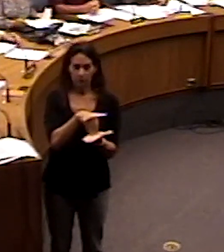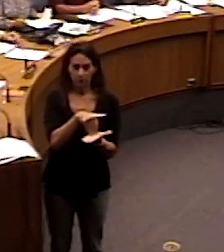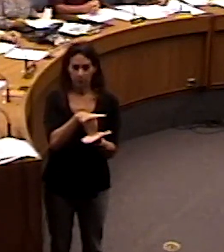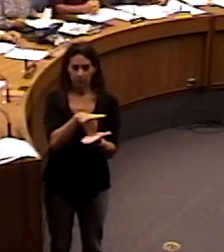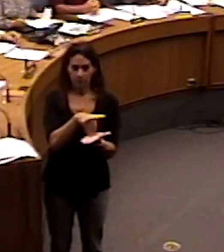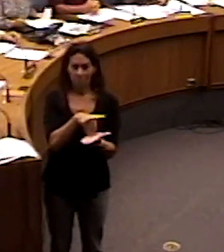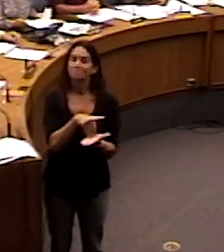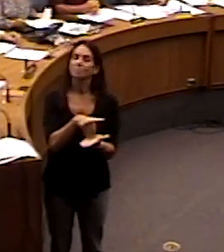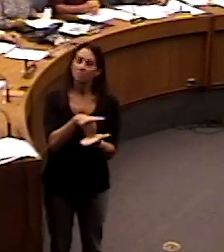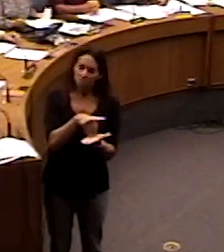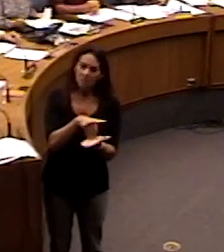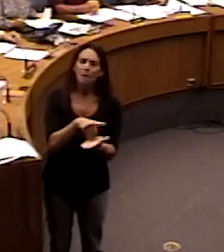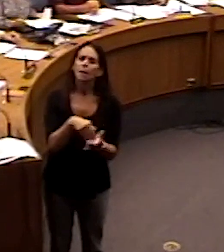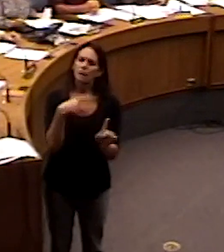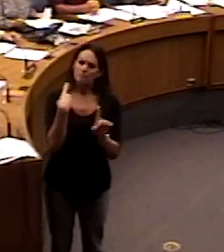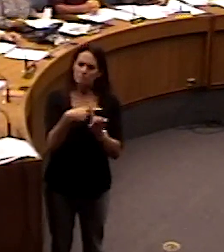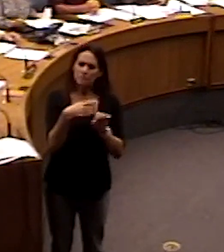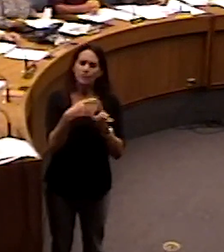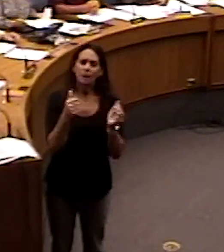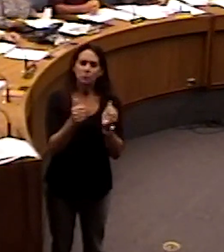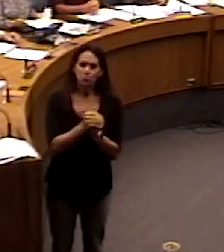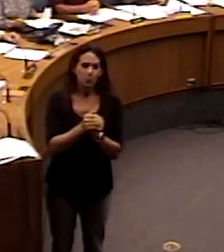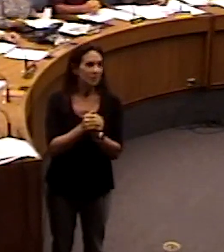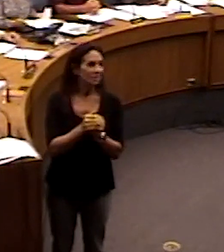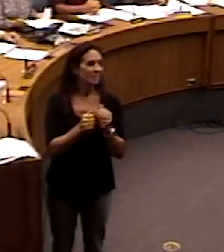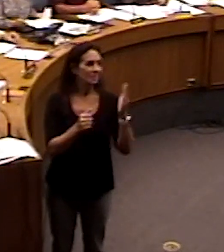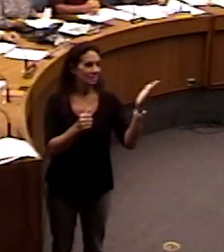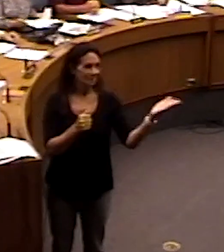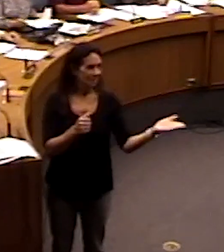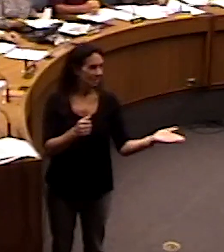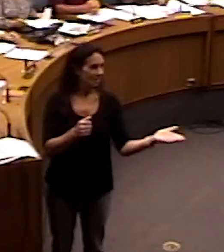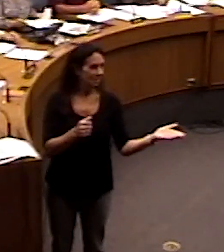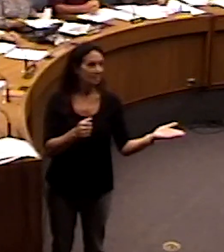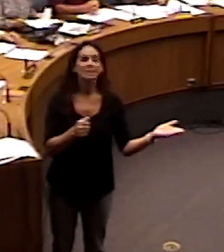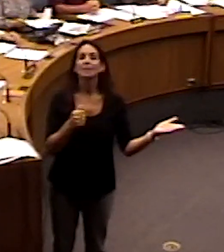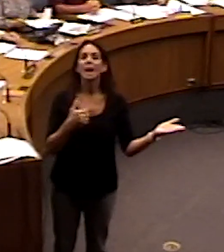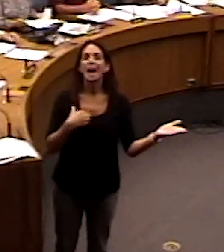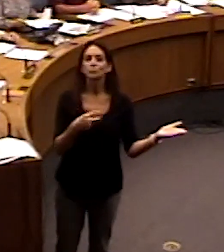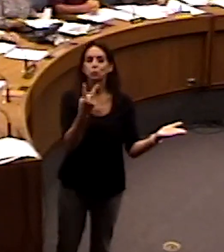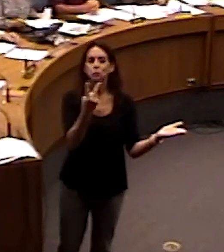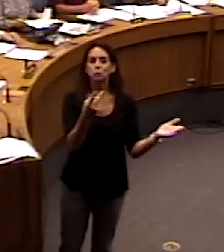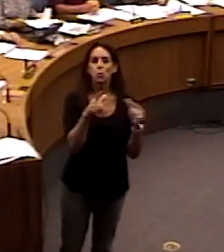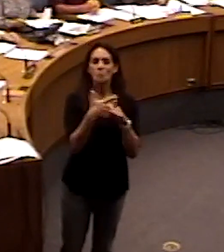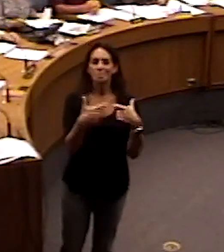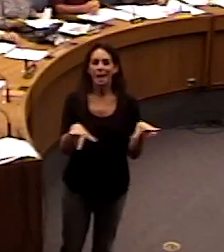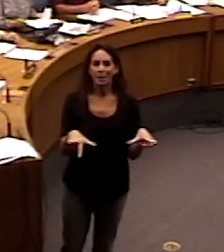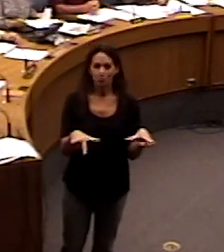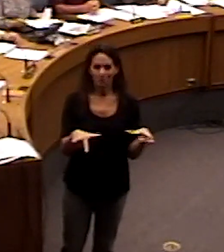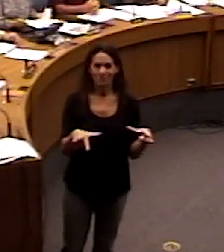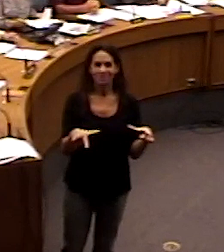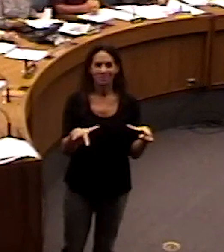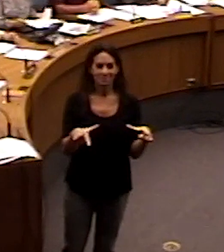The good thing with Chaplain Echeverria is he's bilingual. And